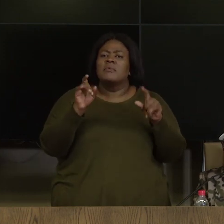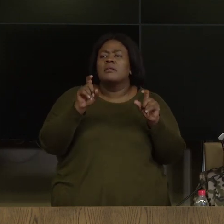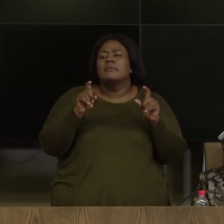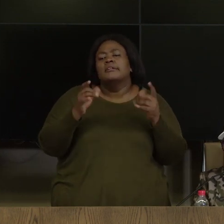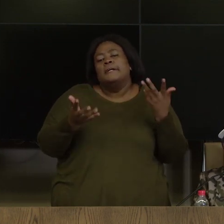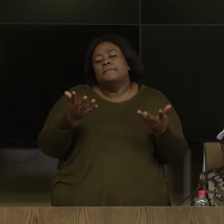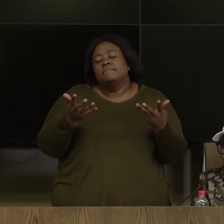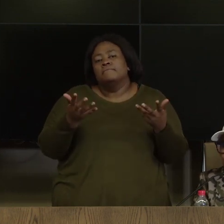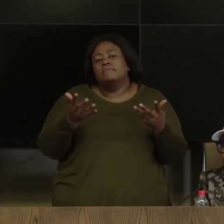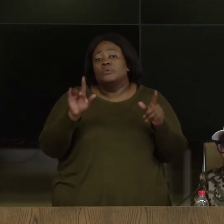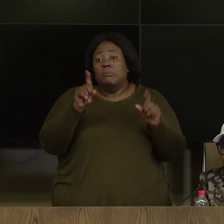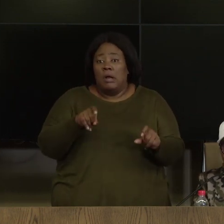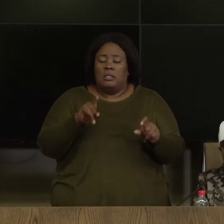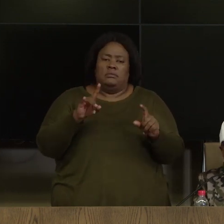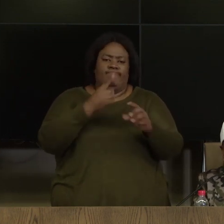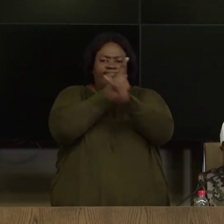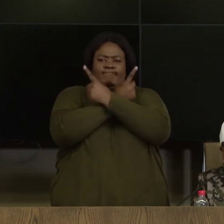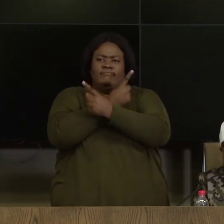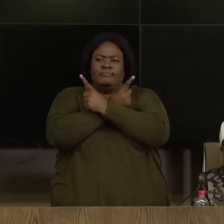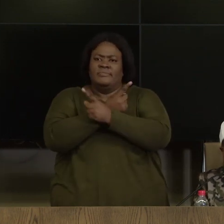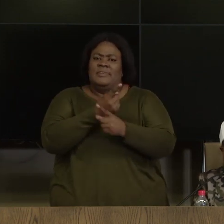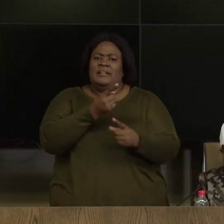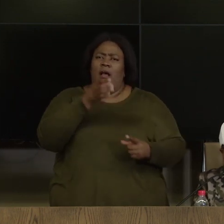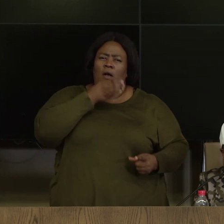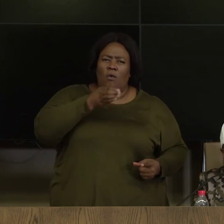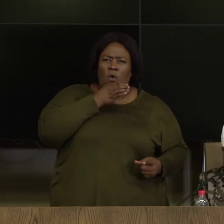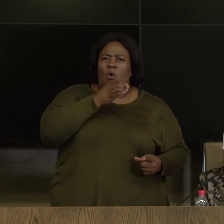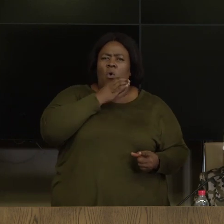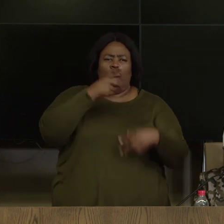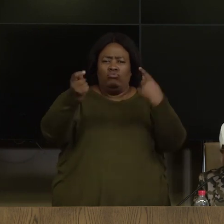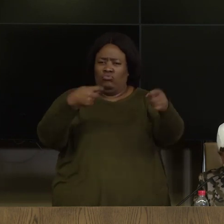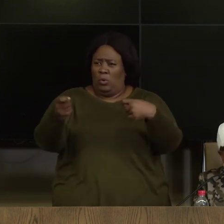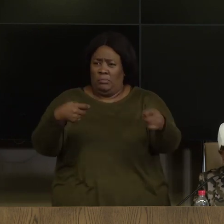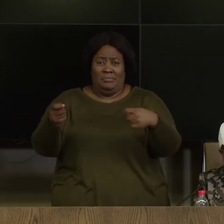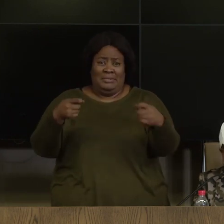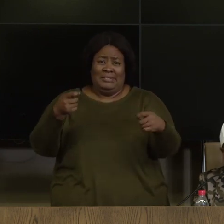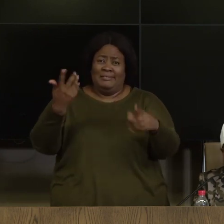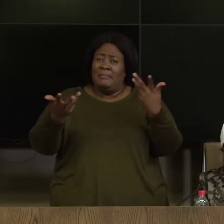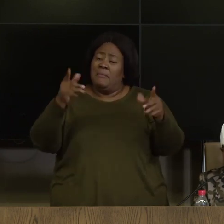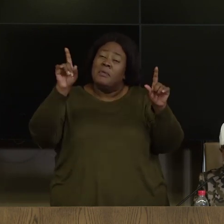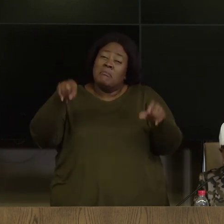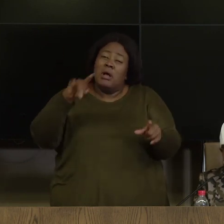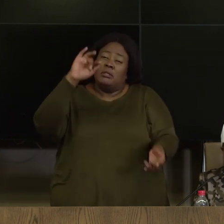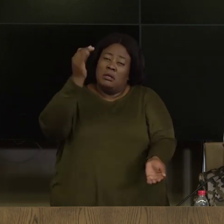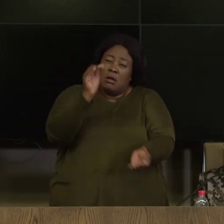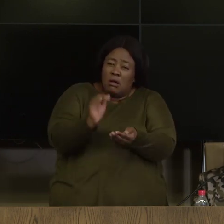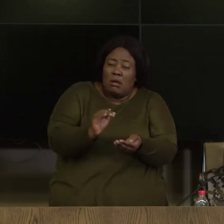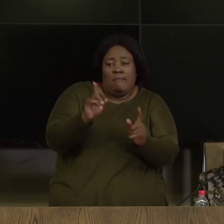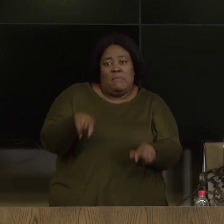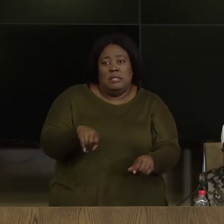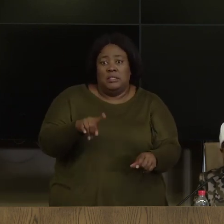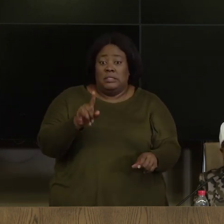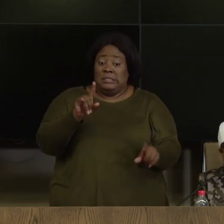down on the number of shebeens and alcohol outlets that exist in our entire nation. It is really